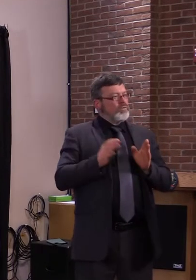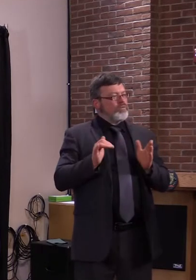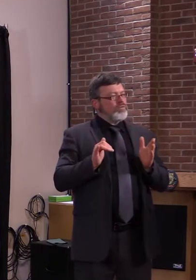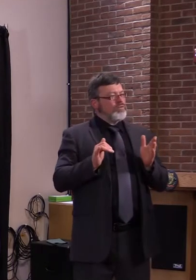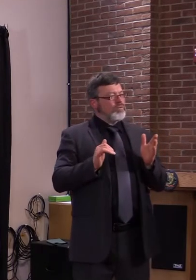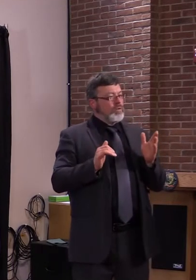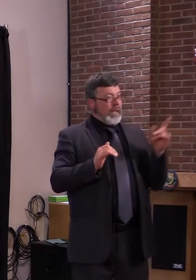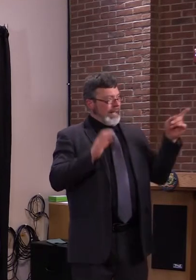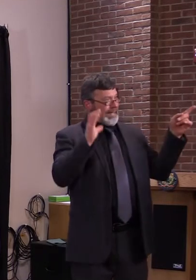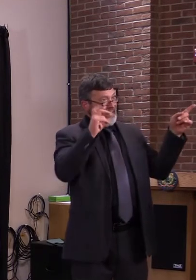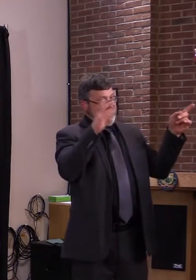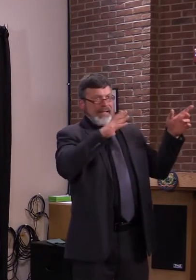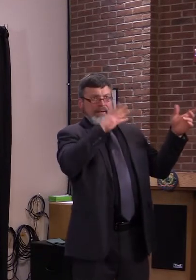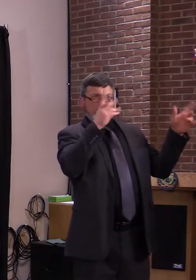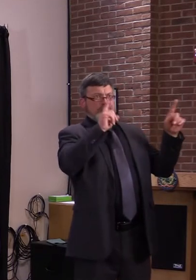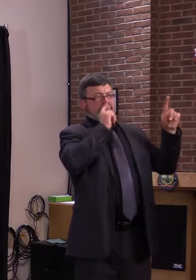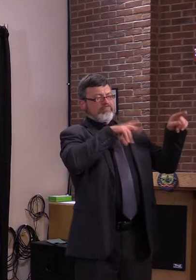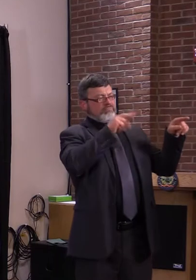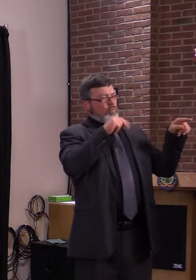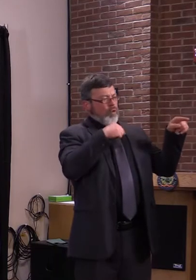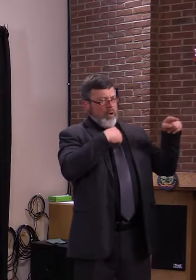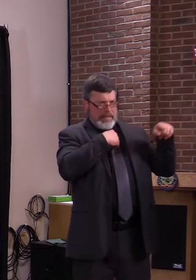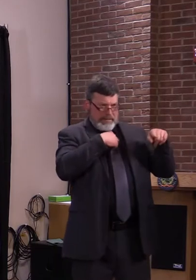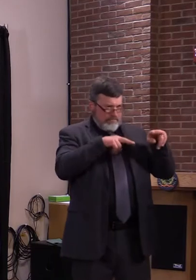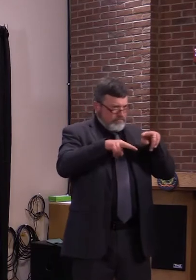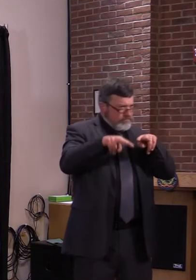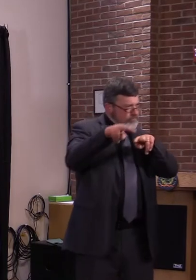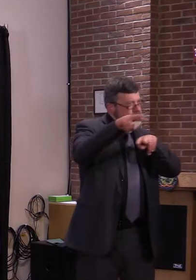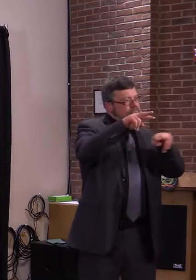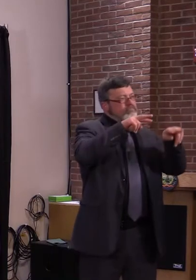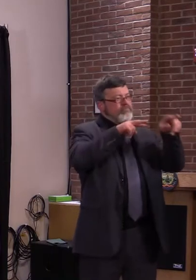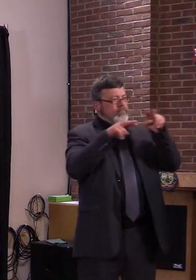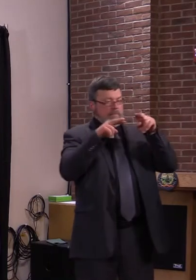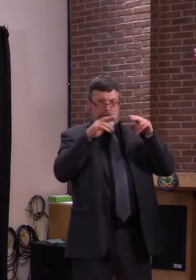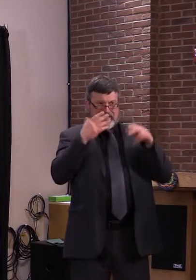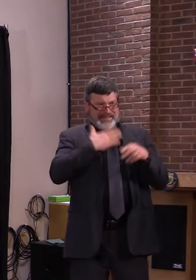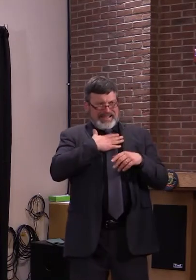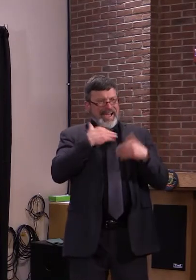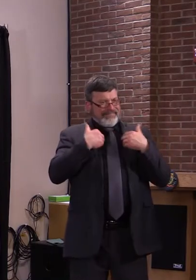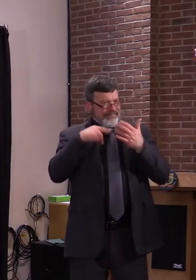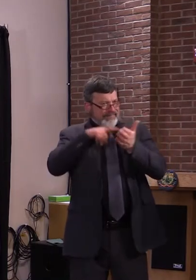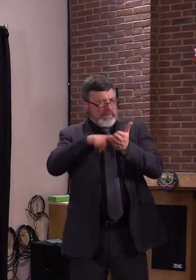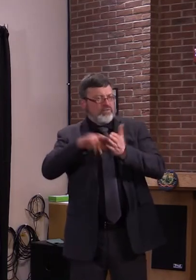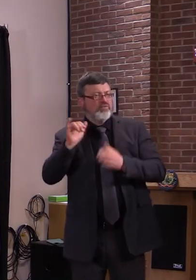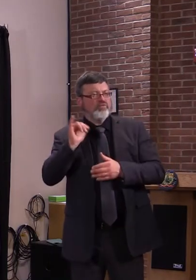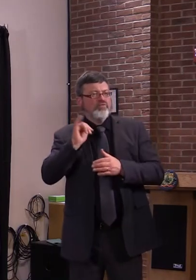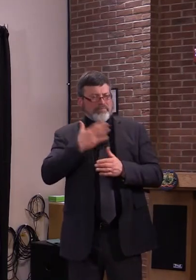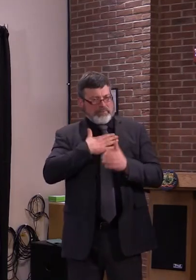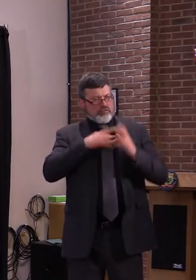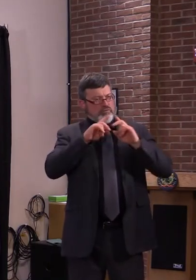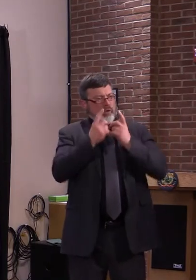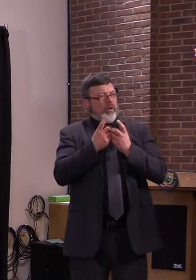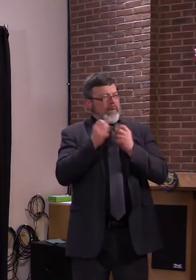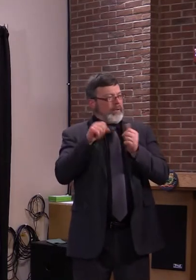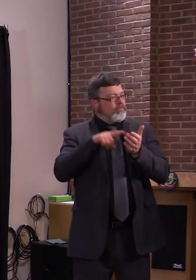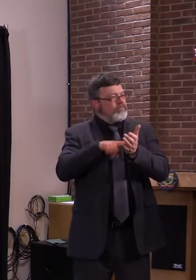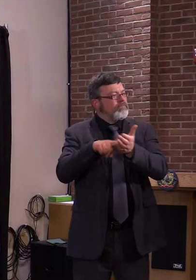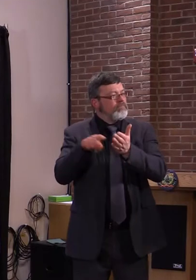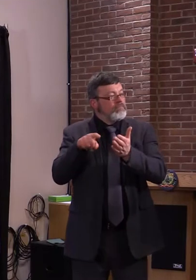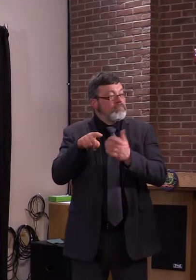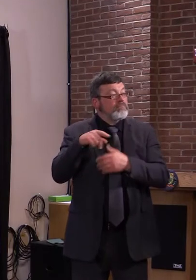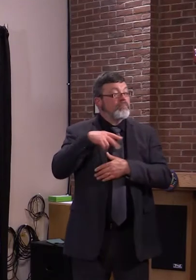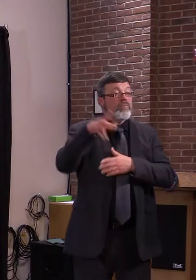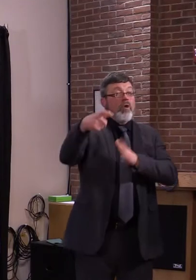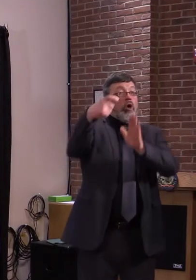very integrative in how we approach things. So this announcement by the New York Times, you know, it doesn't look good for the